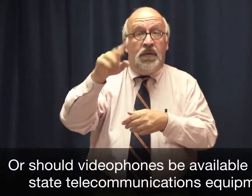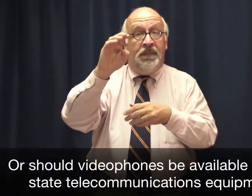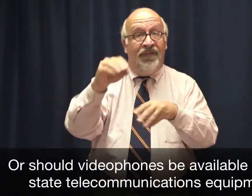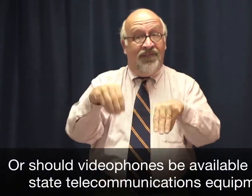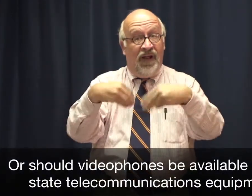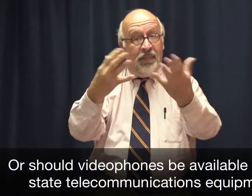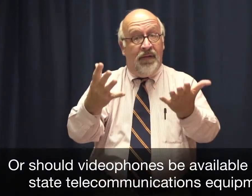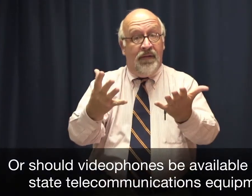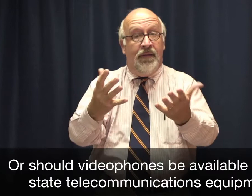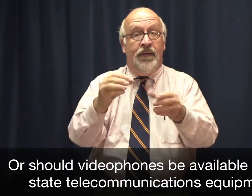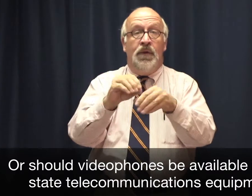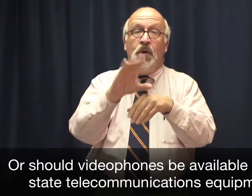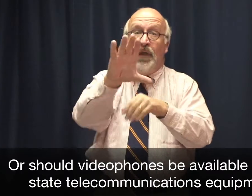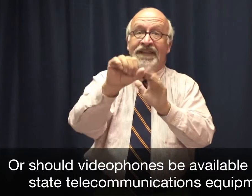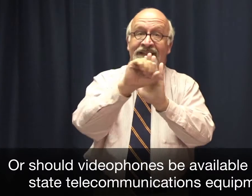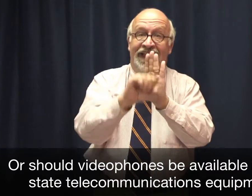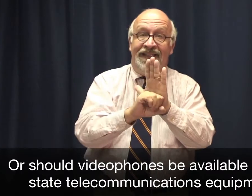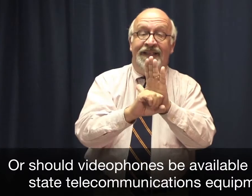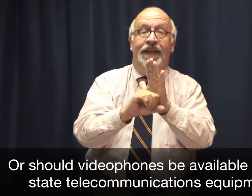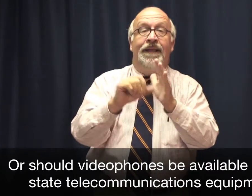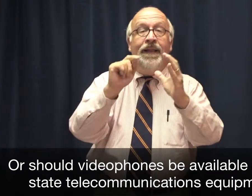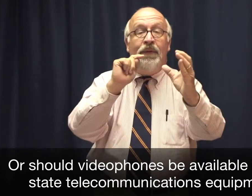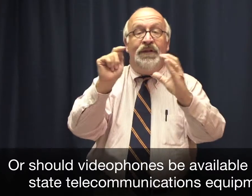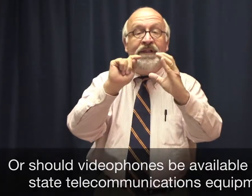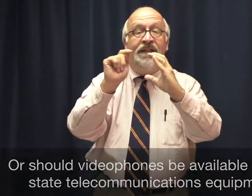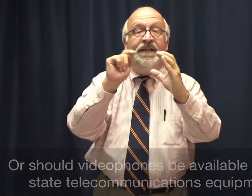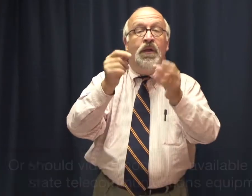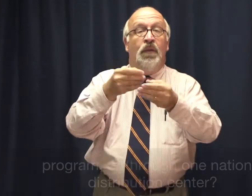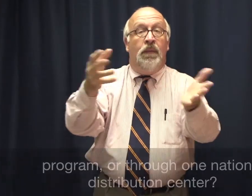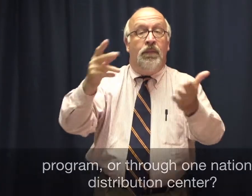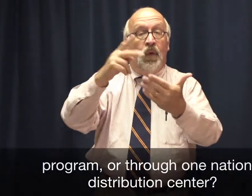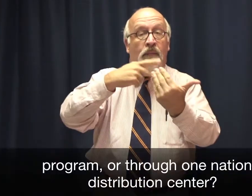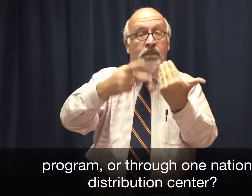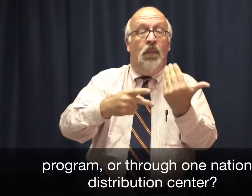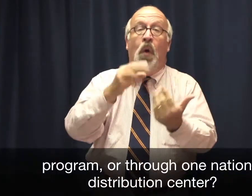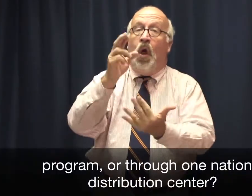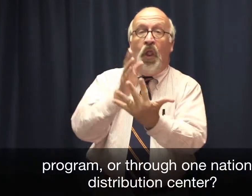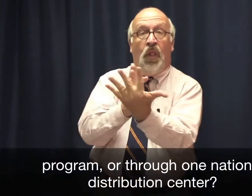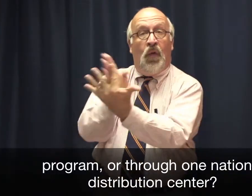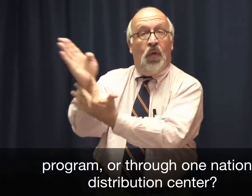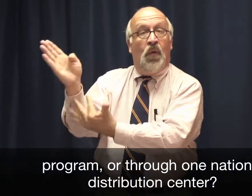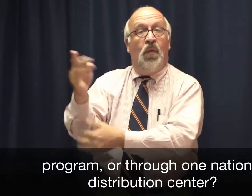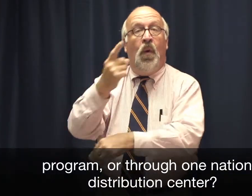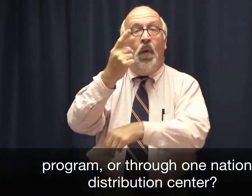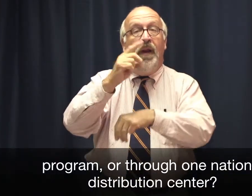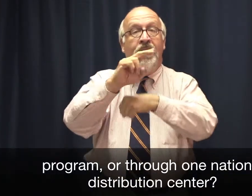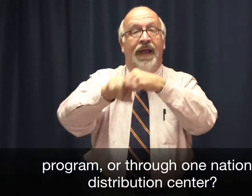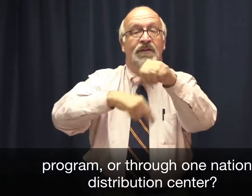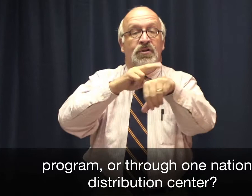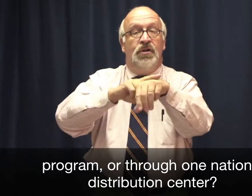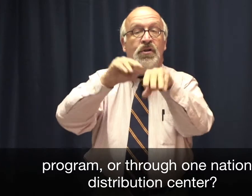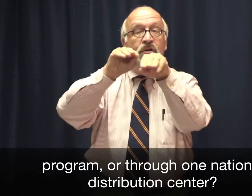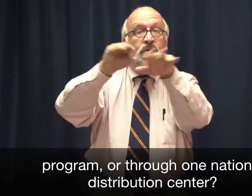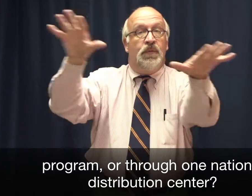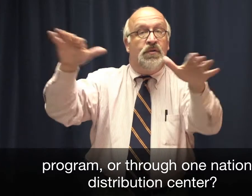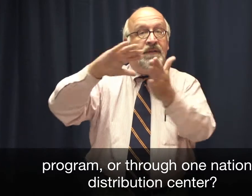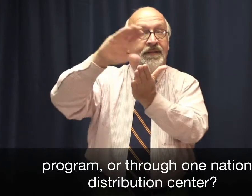phones be available in your state telecommunications equipment program? Or through one